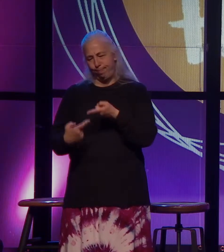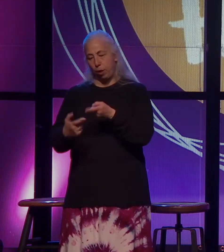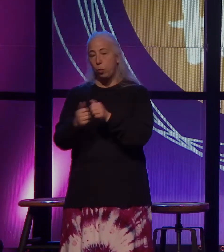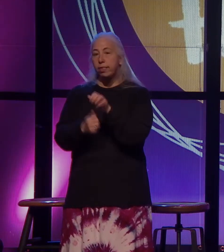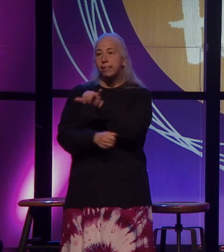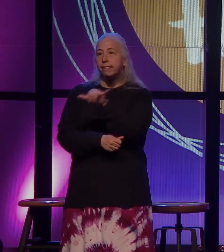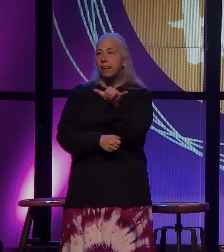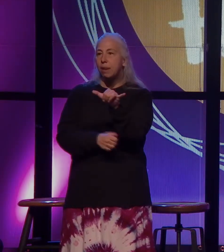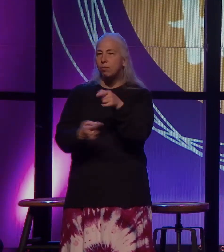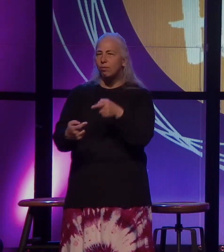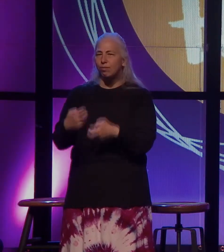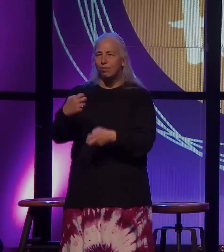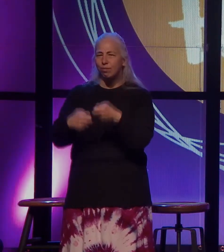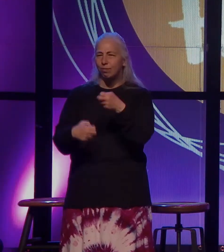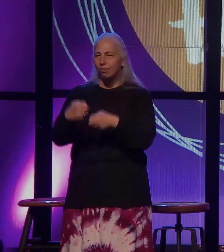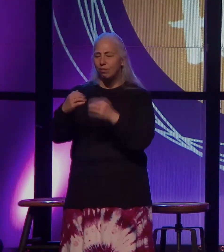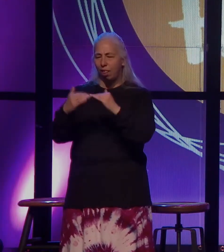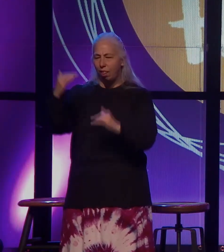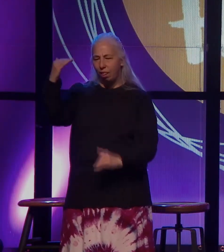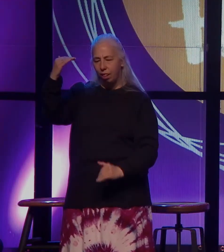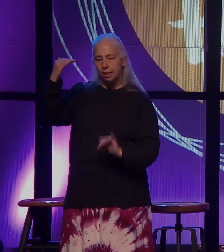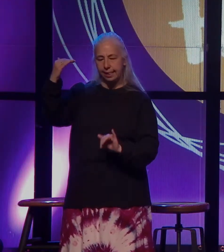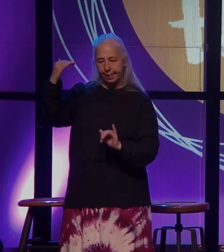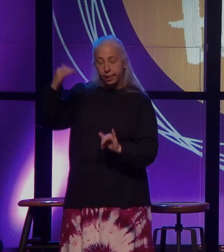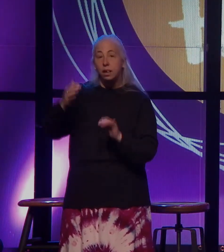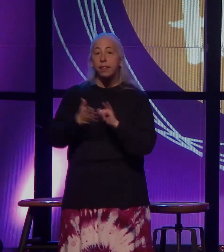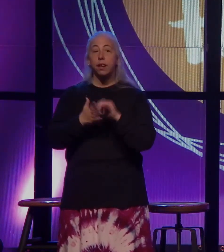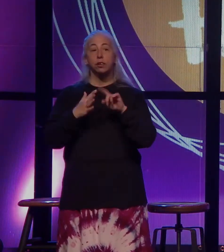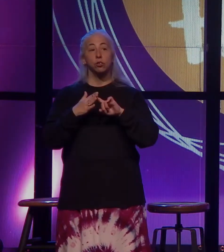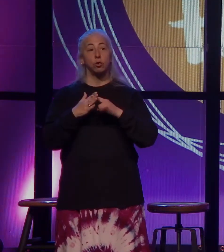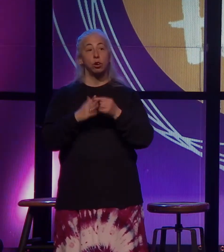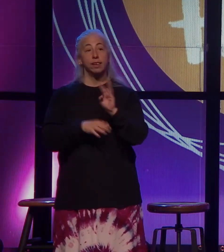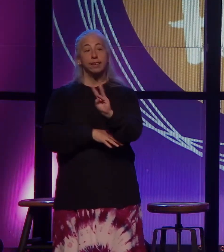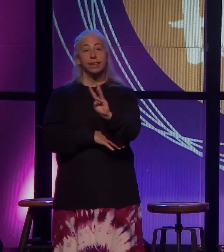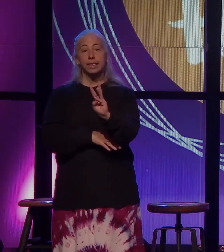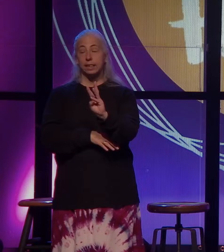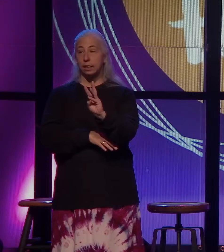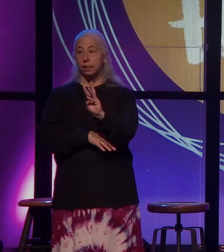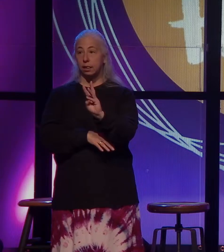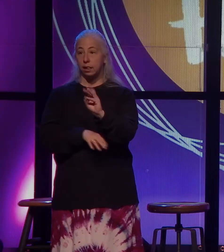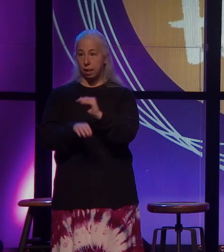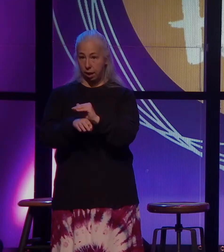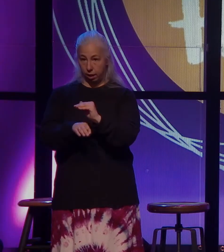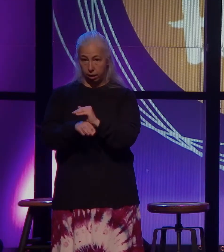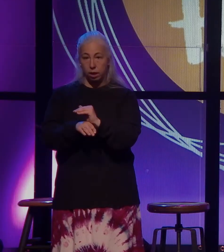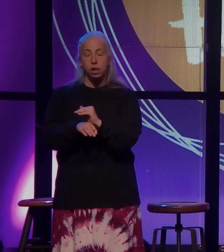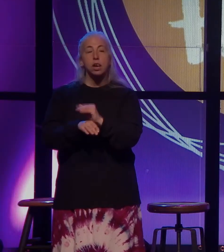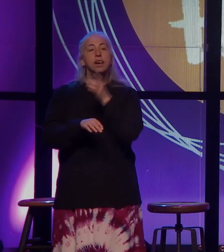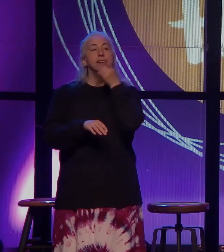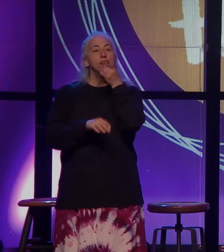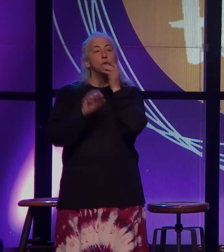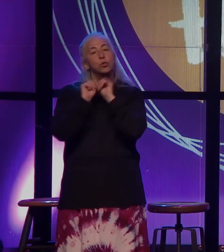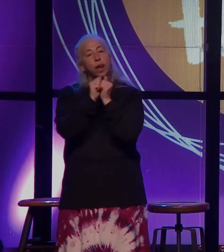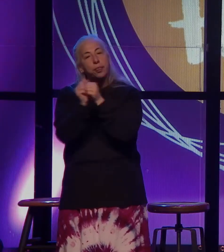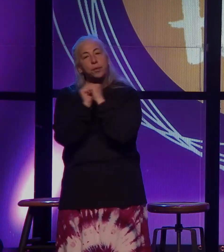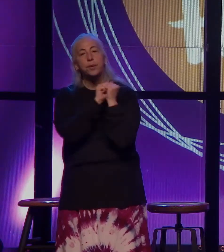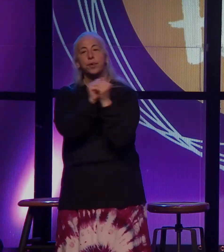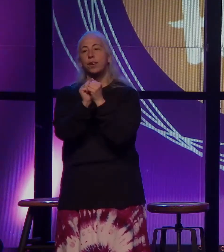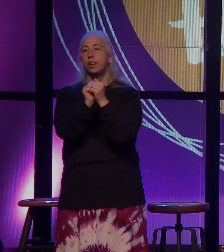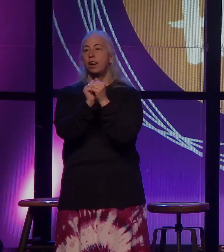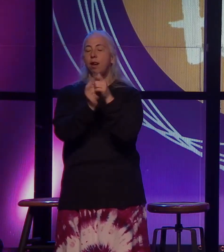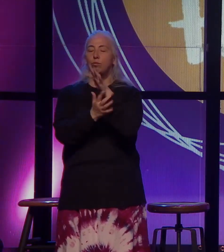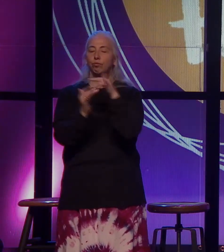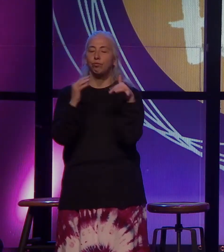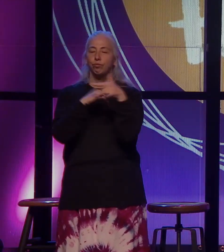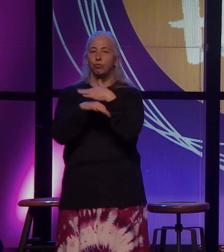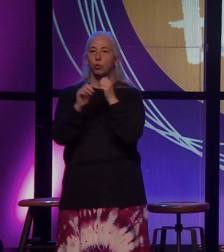So, remember, this begins at 6 p.m., and it's with dinner together in fellowship. So you do